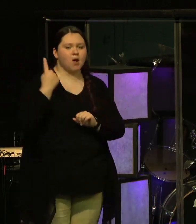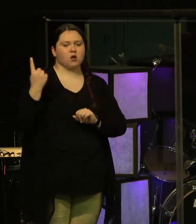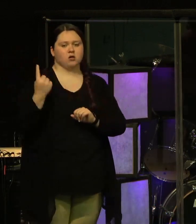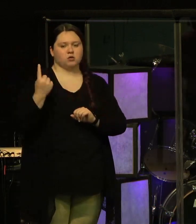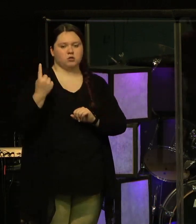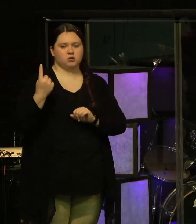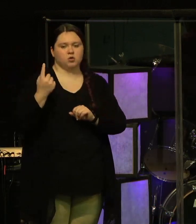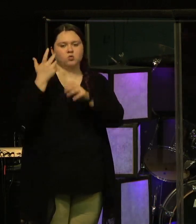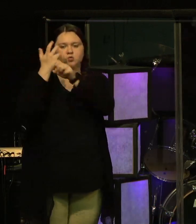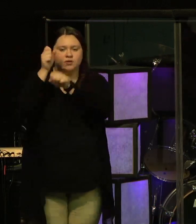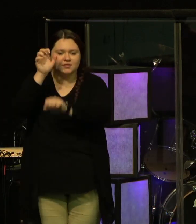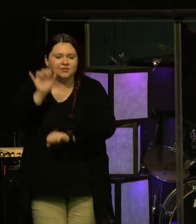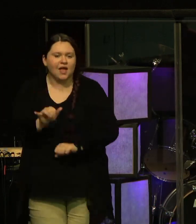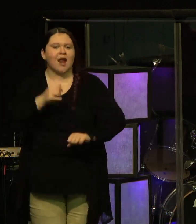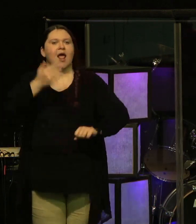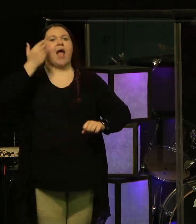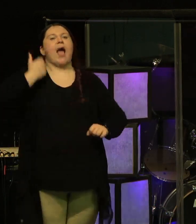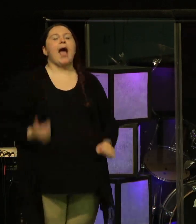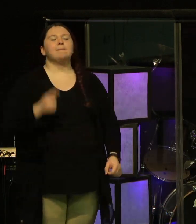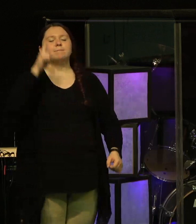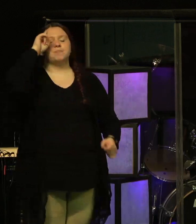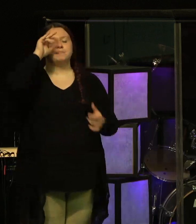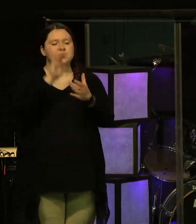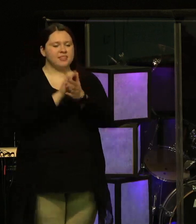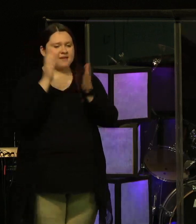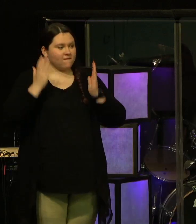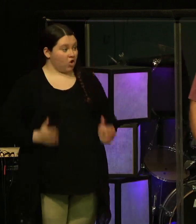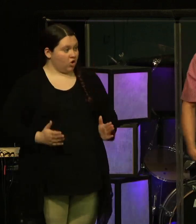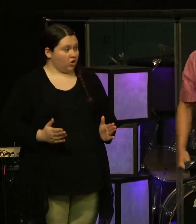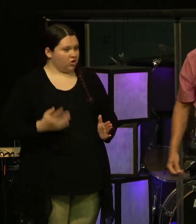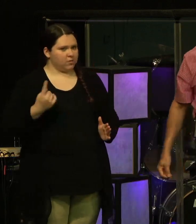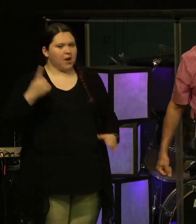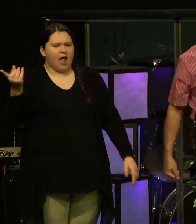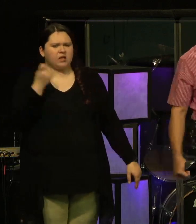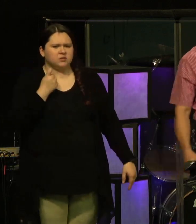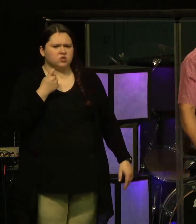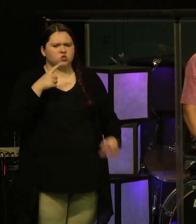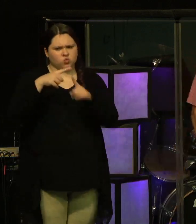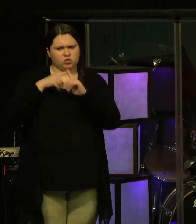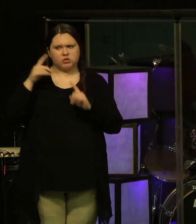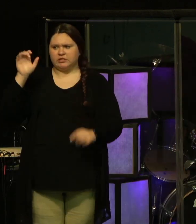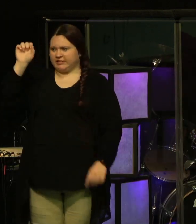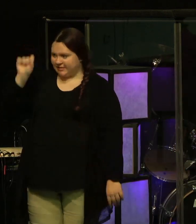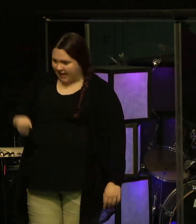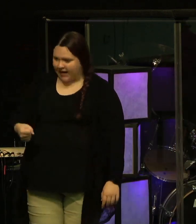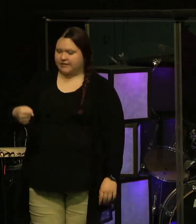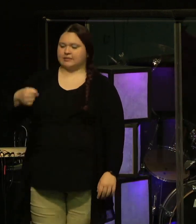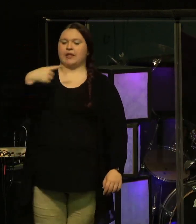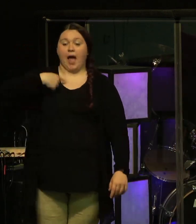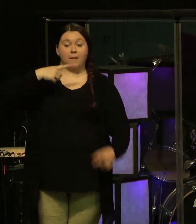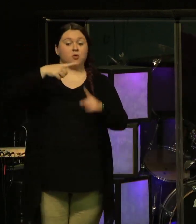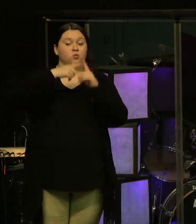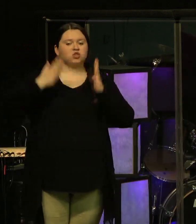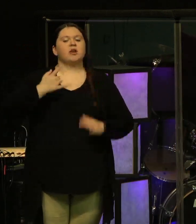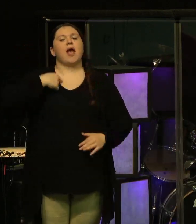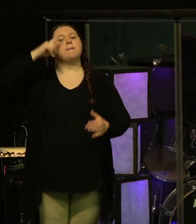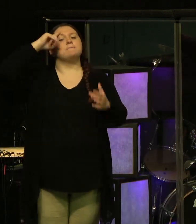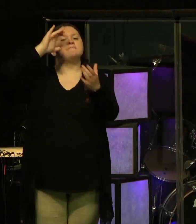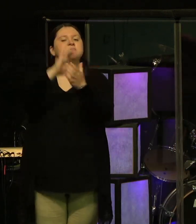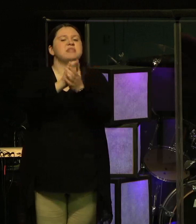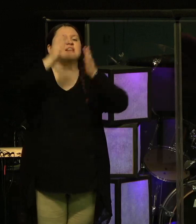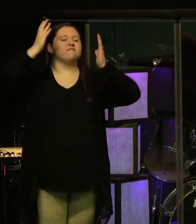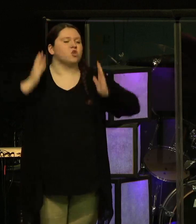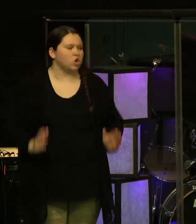walking in that. I am a believer. If somebody asks you if you're a Christian, yes, sir, yes, ma'am, I'm a